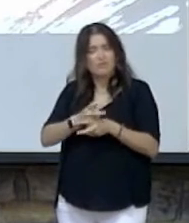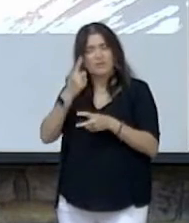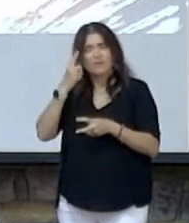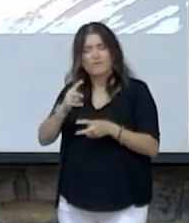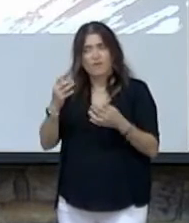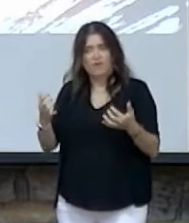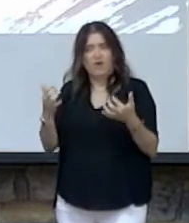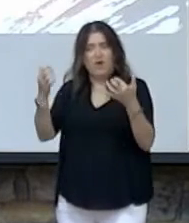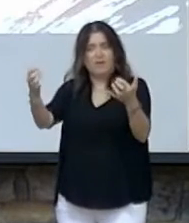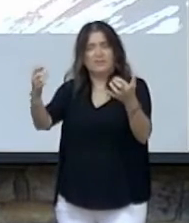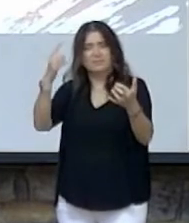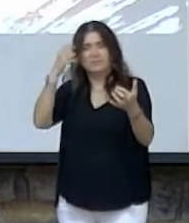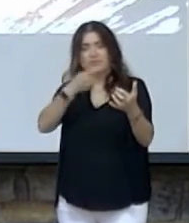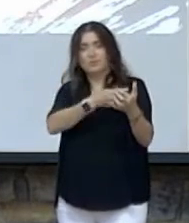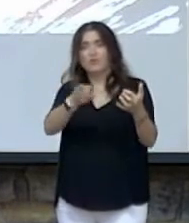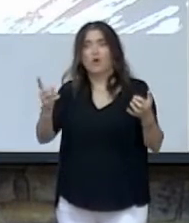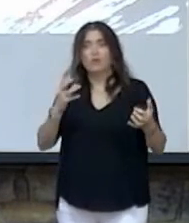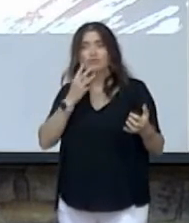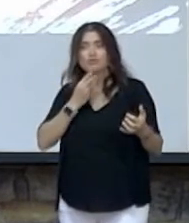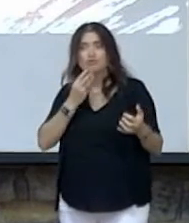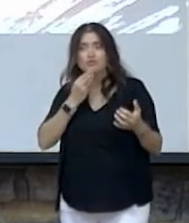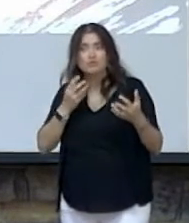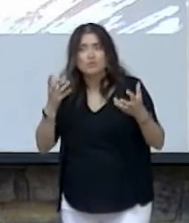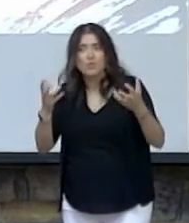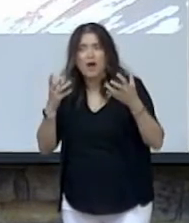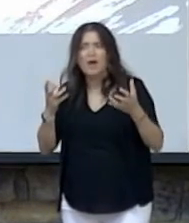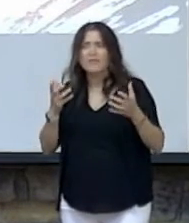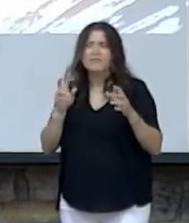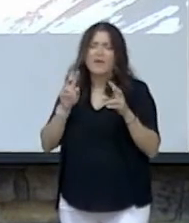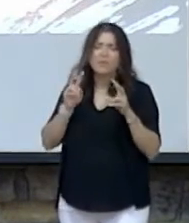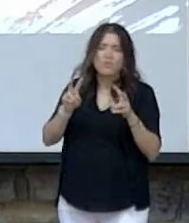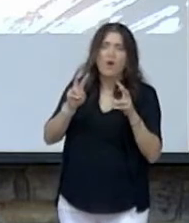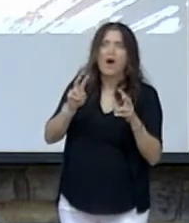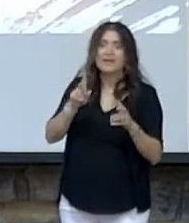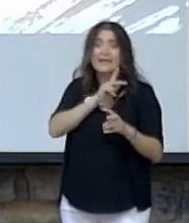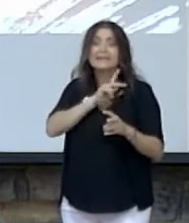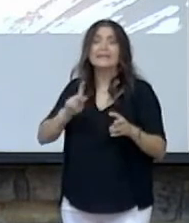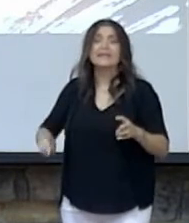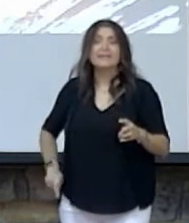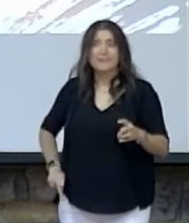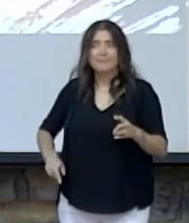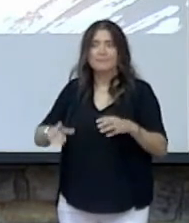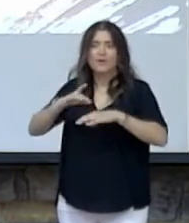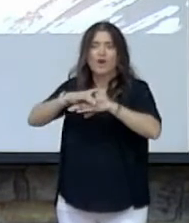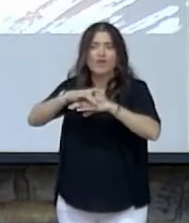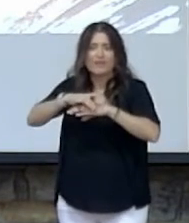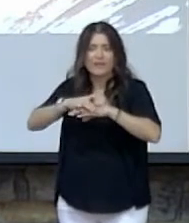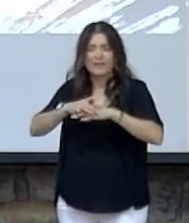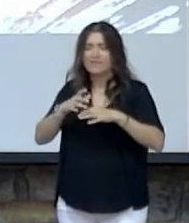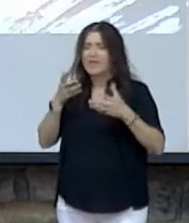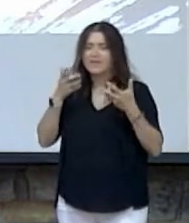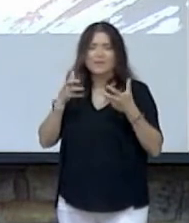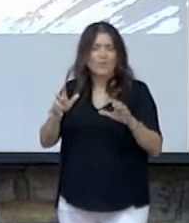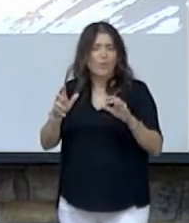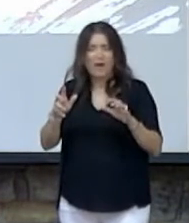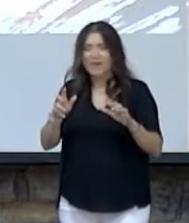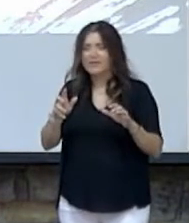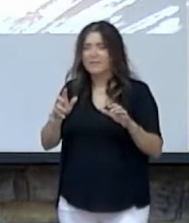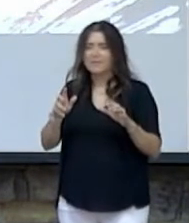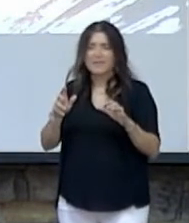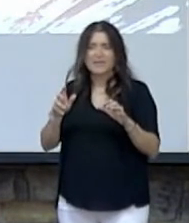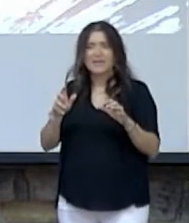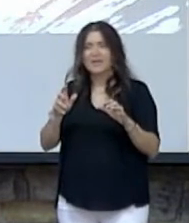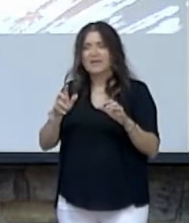spoke to, because what those Jews longed for was they longed for an earthly kingdom. They didn't want to be persecuted by pagan